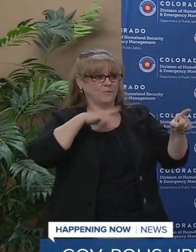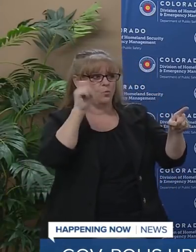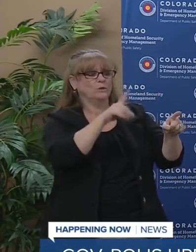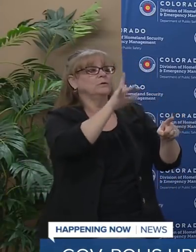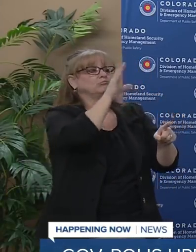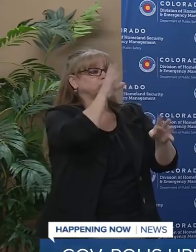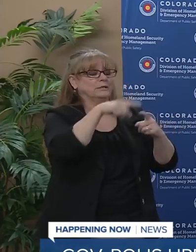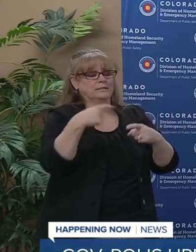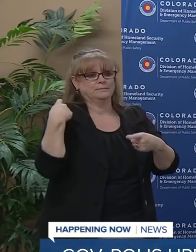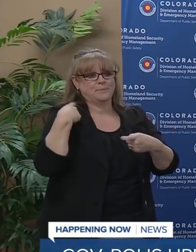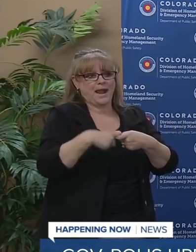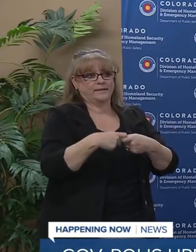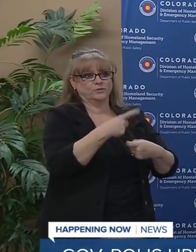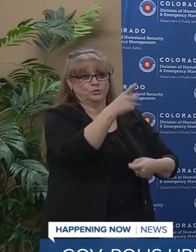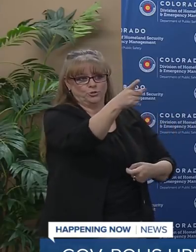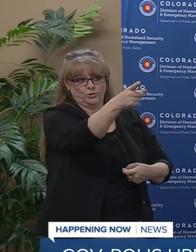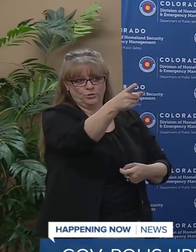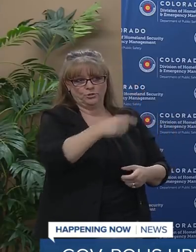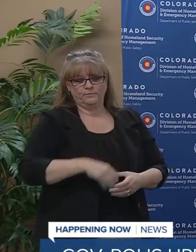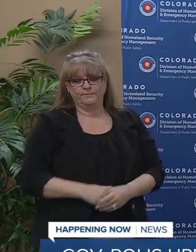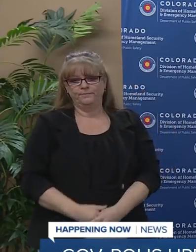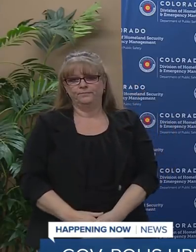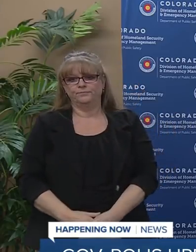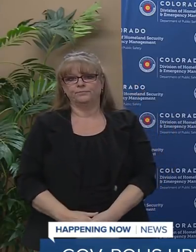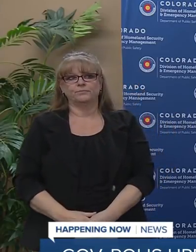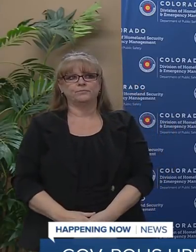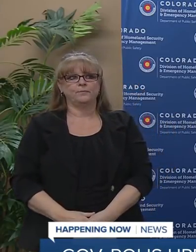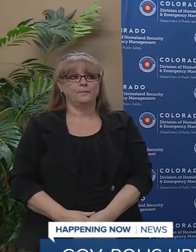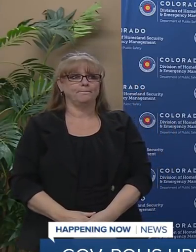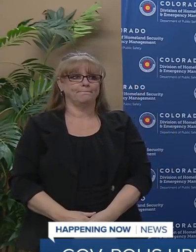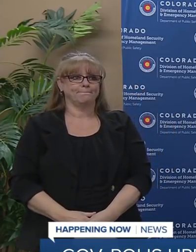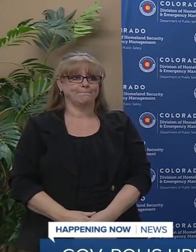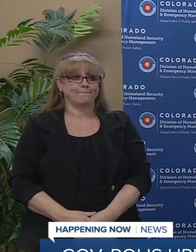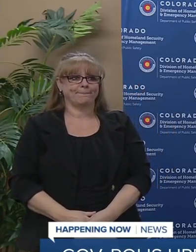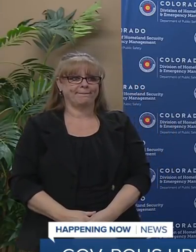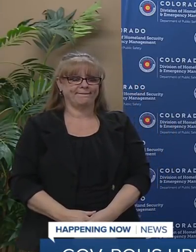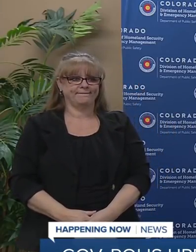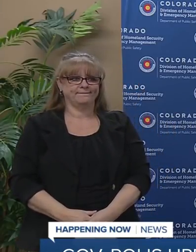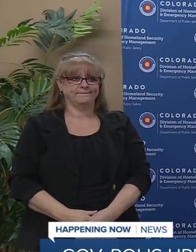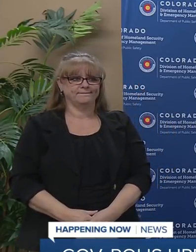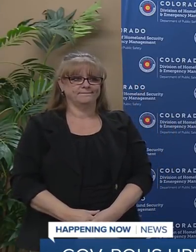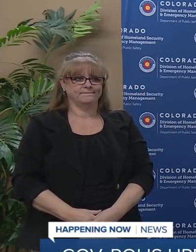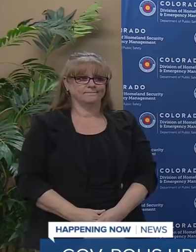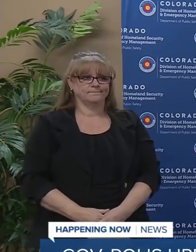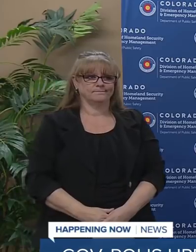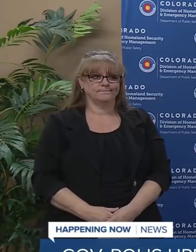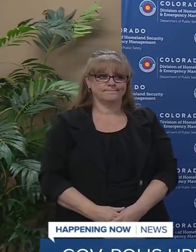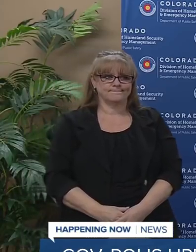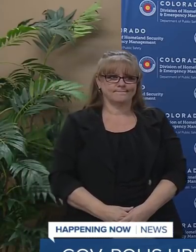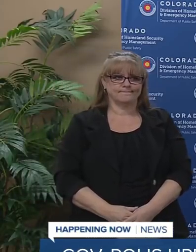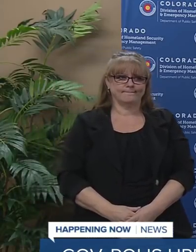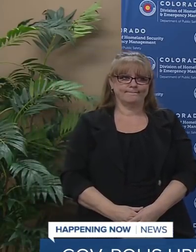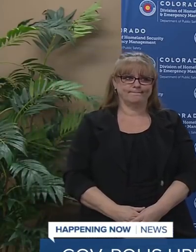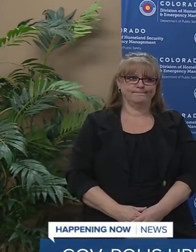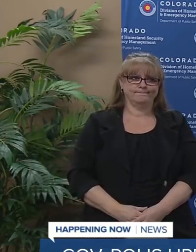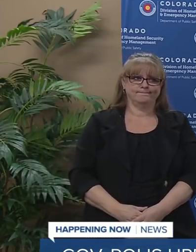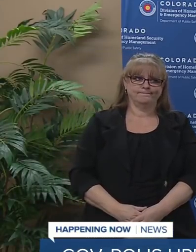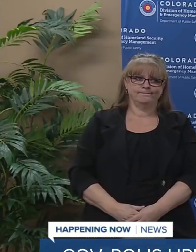indocumentados. Muchos de los indocumentados han quedado sin trabajo y no califican para ayuda del gobierno y no tienen cómo pagar sus gastos.